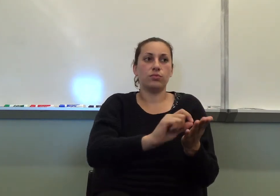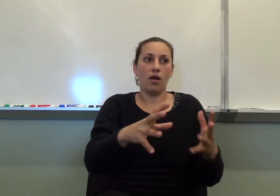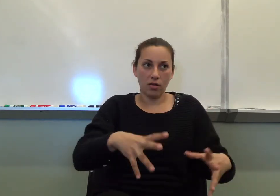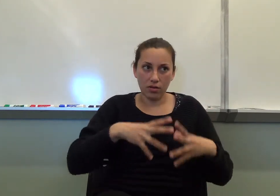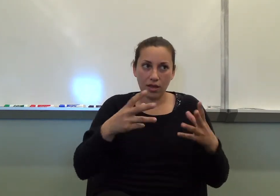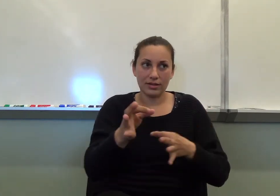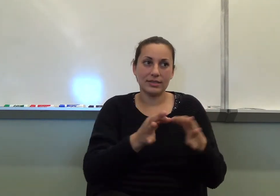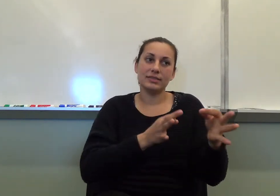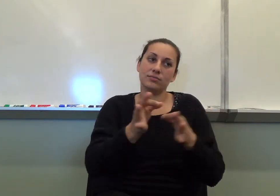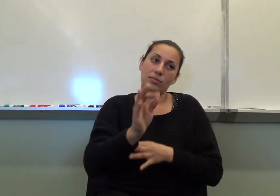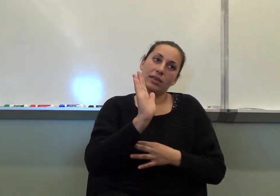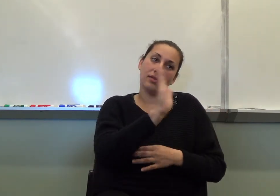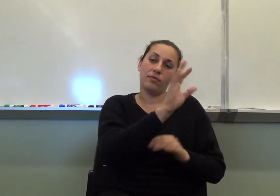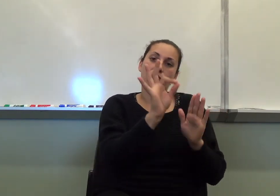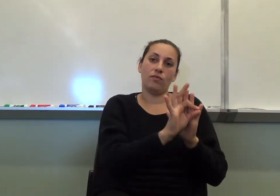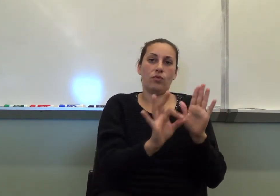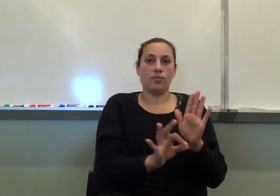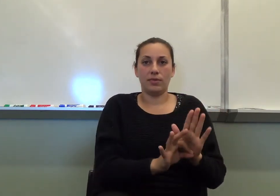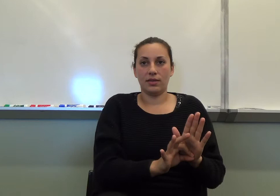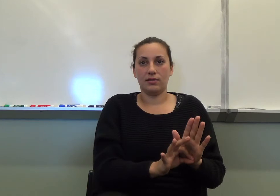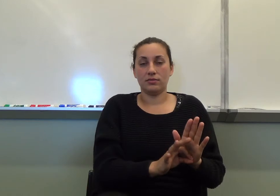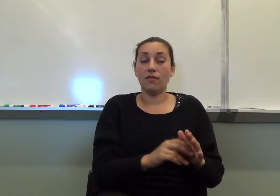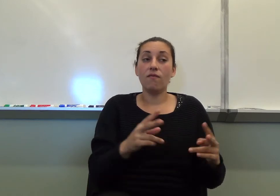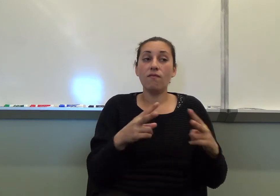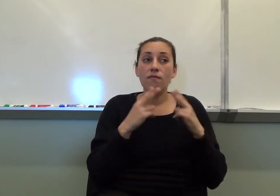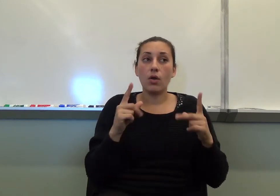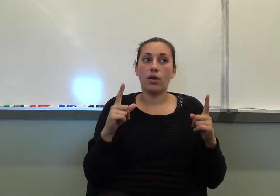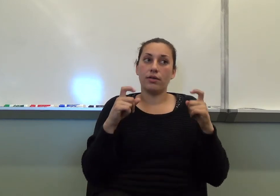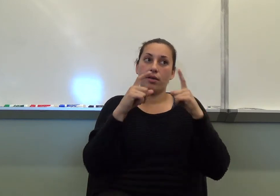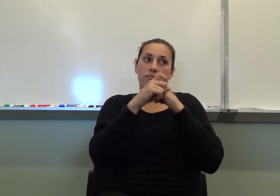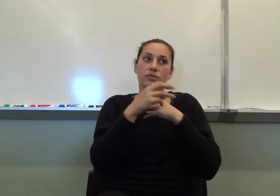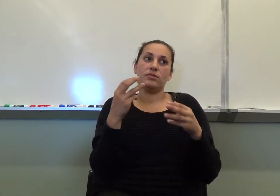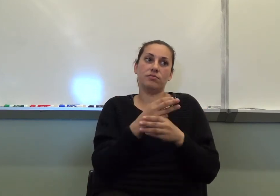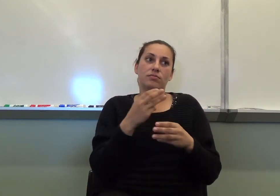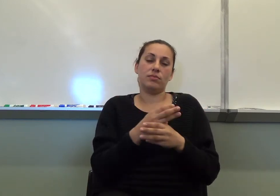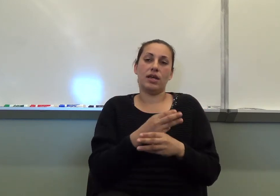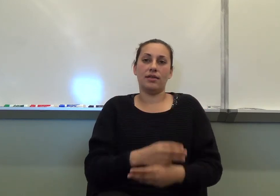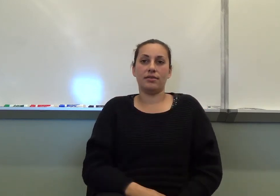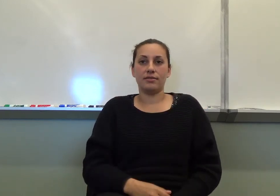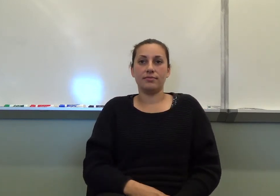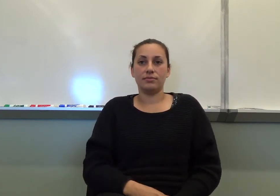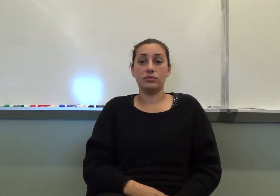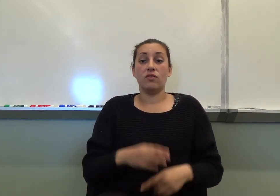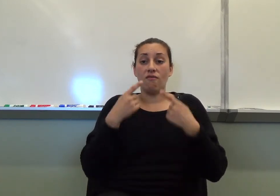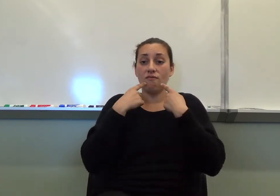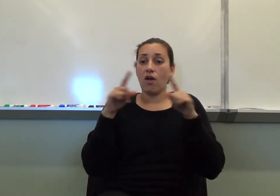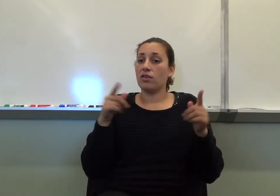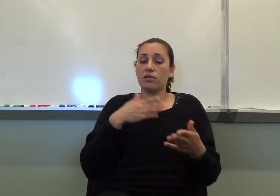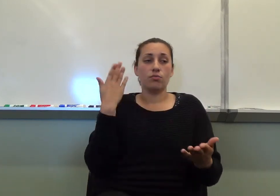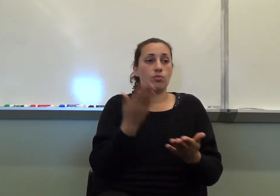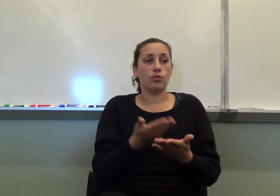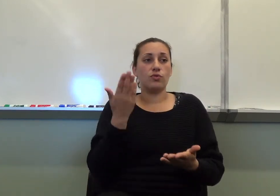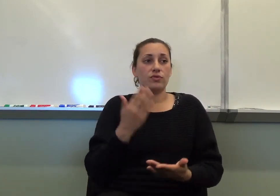mathematics. Something that Fermat could never have understood. So he finally did it. Now everyone's